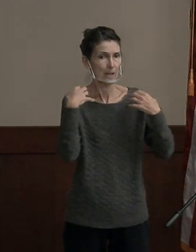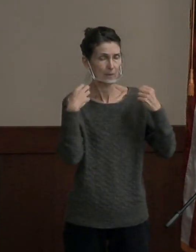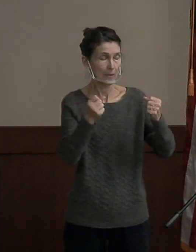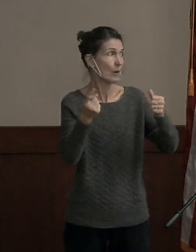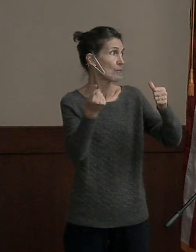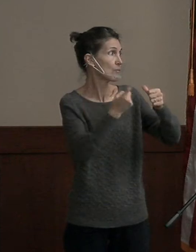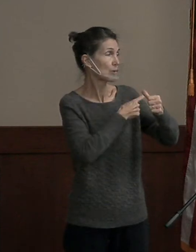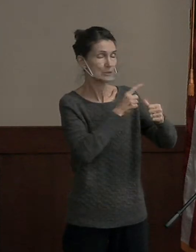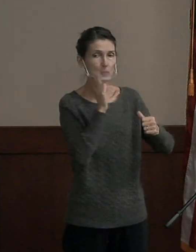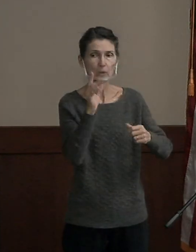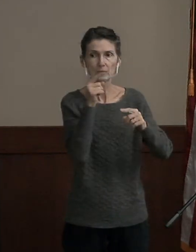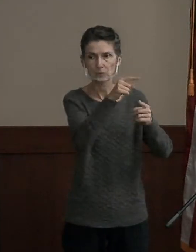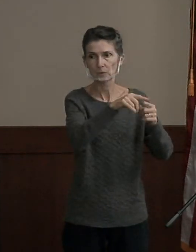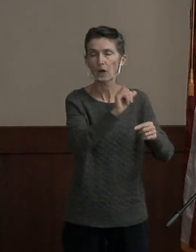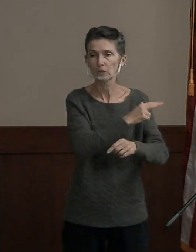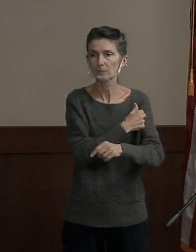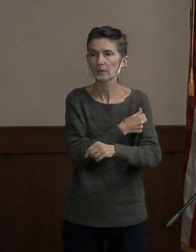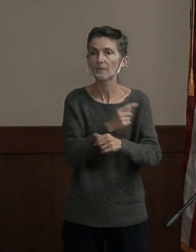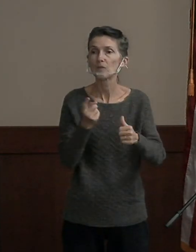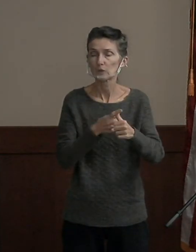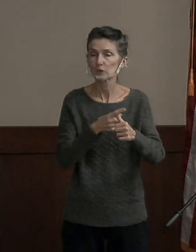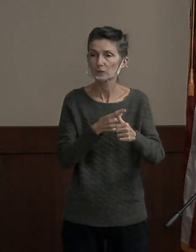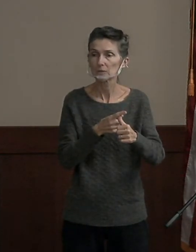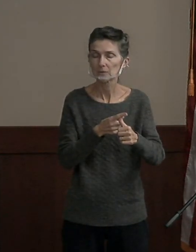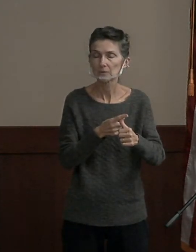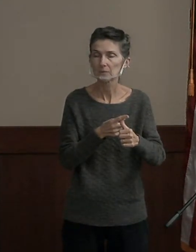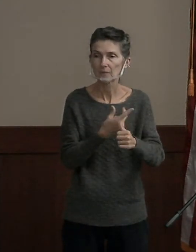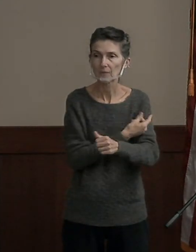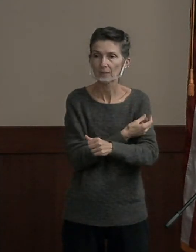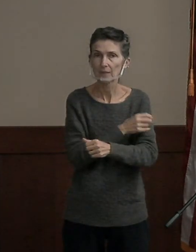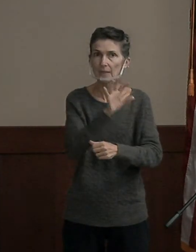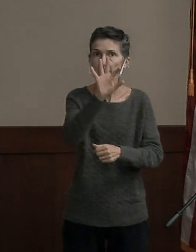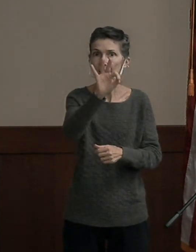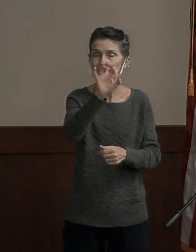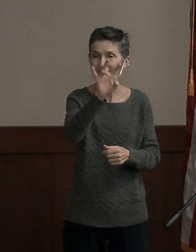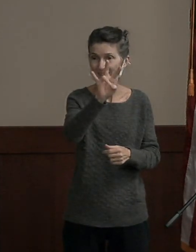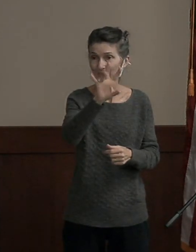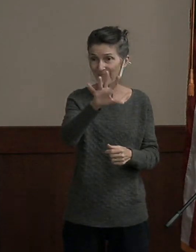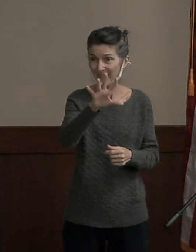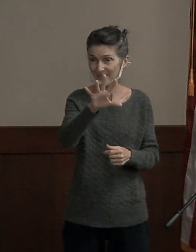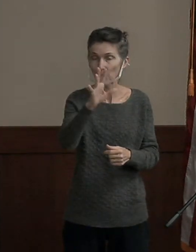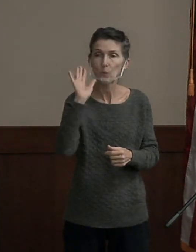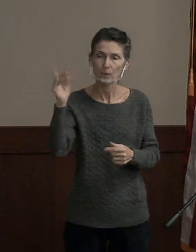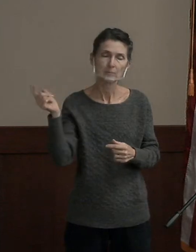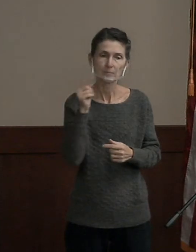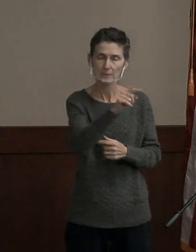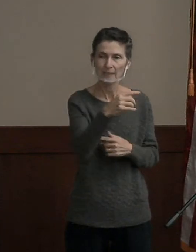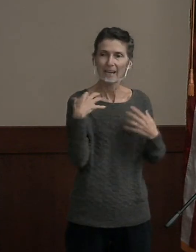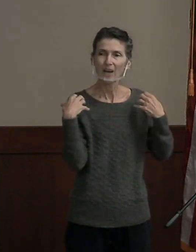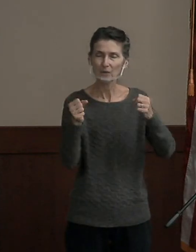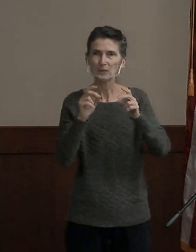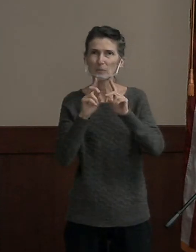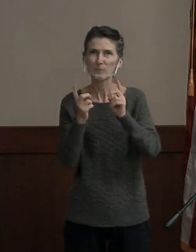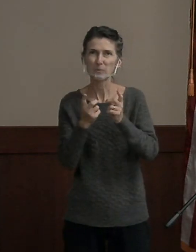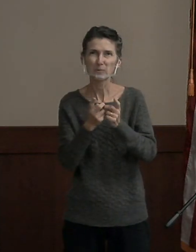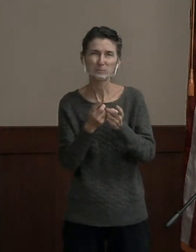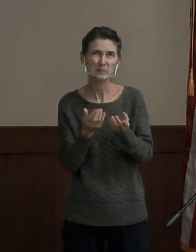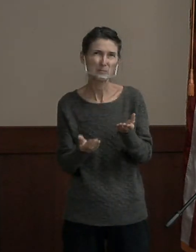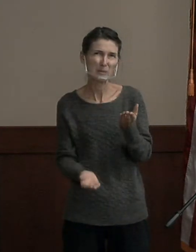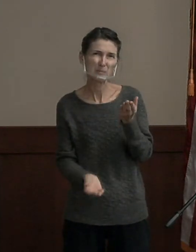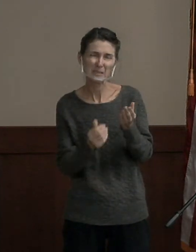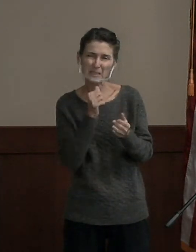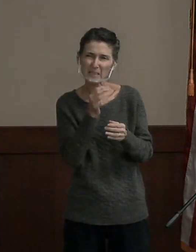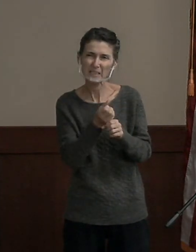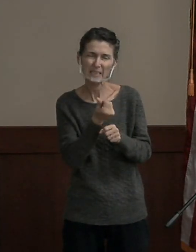first vaccines are going to be coming to the hospital, such as the 975 that will be coming. The health department probably won't get